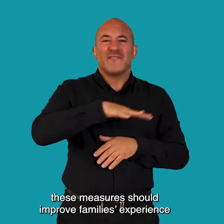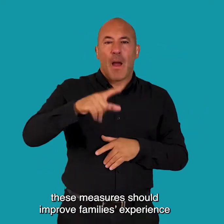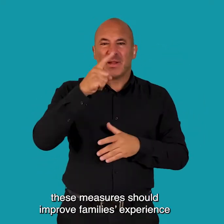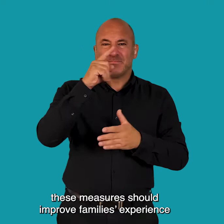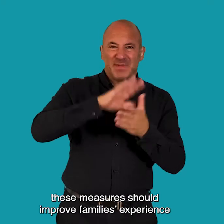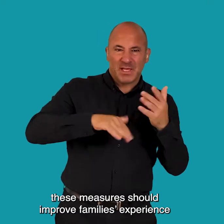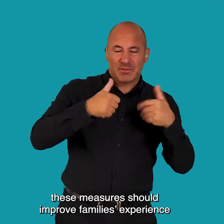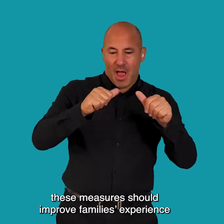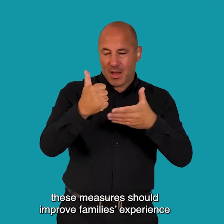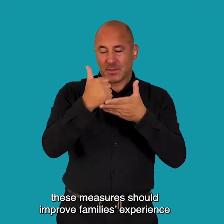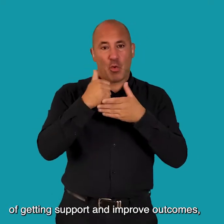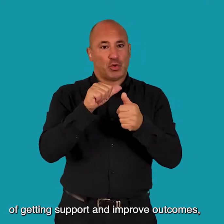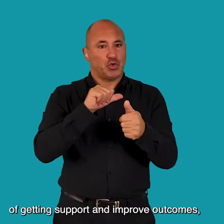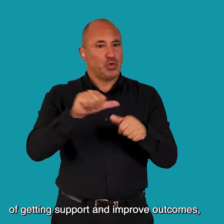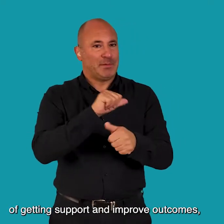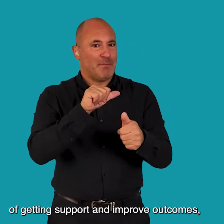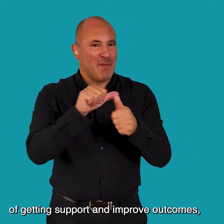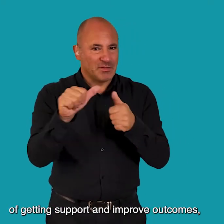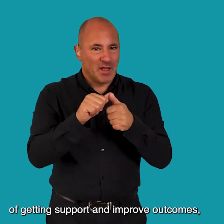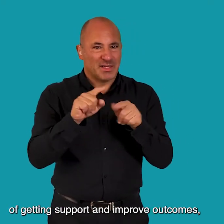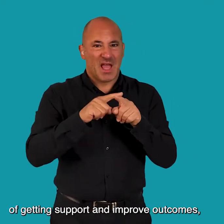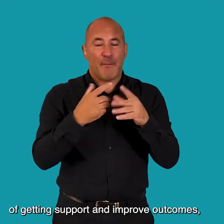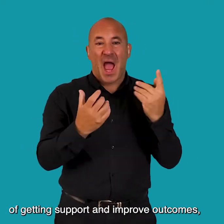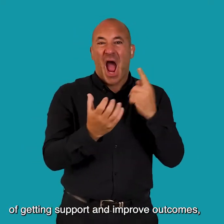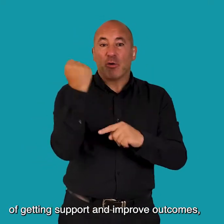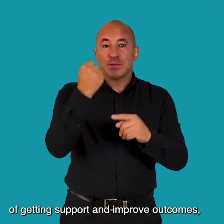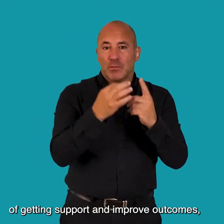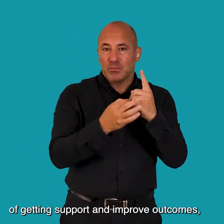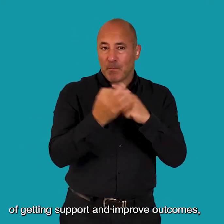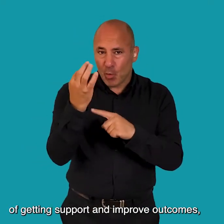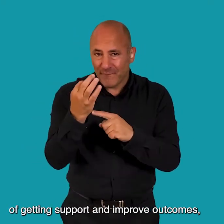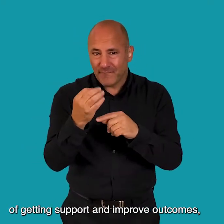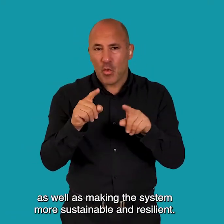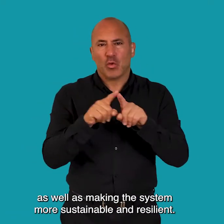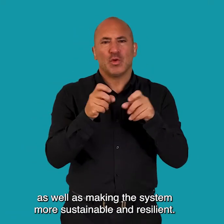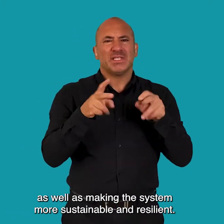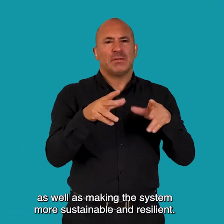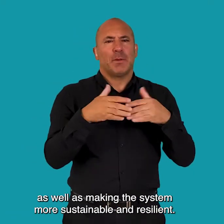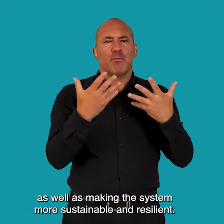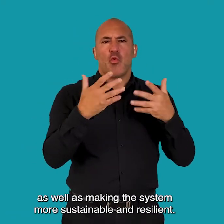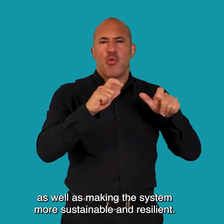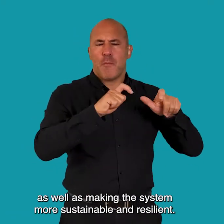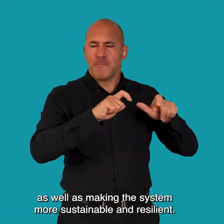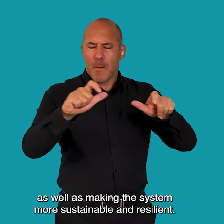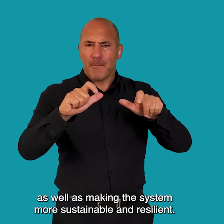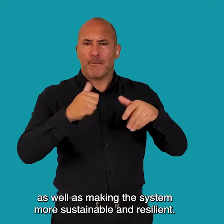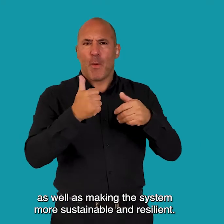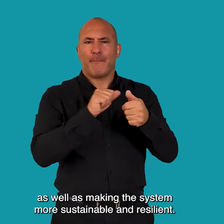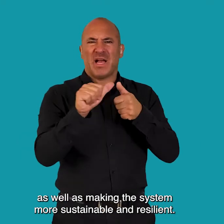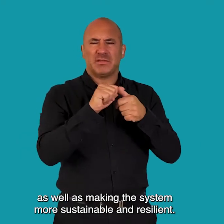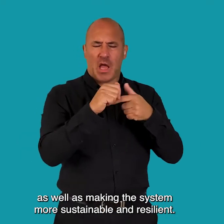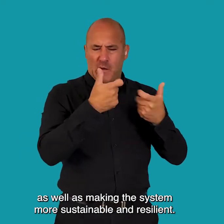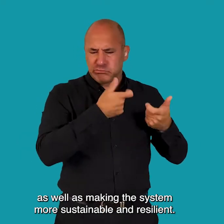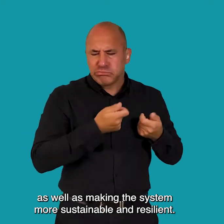families' experience of getting support and improve outcomes, as well as making the system more sustainable and